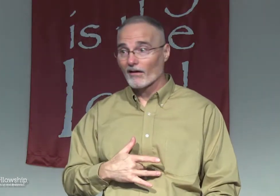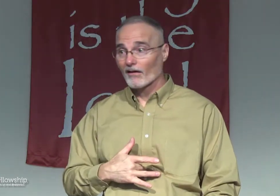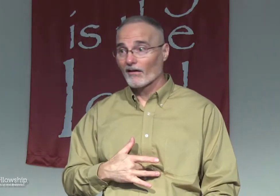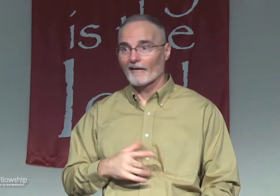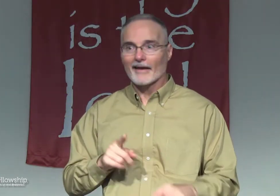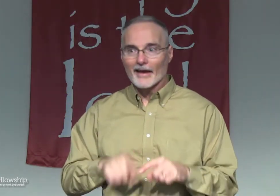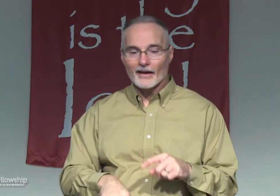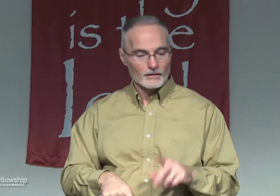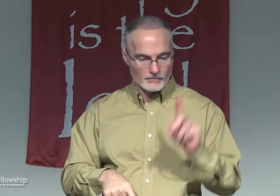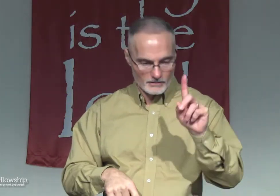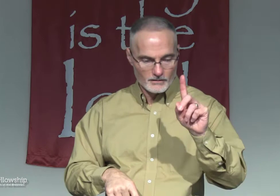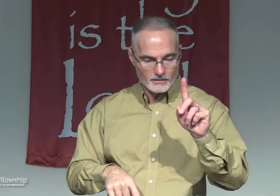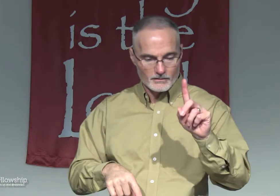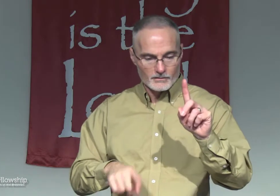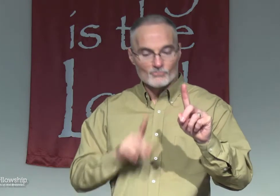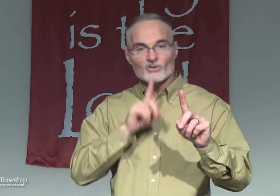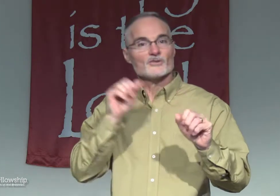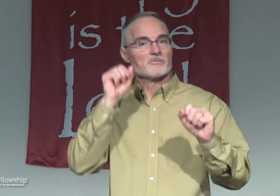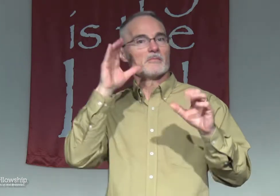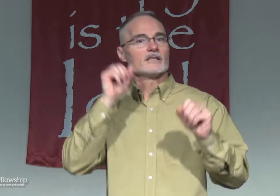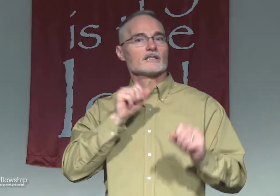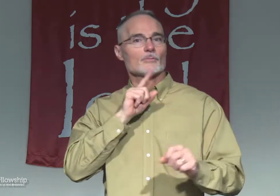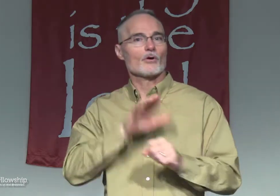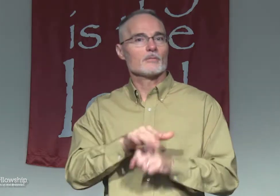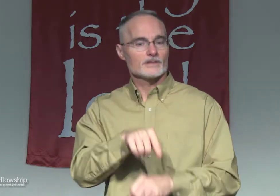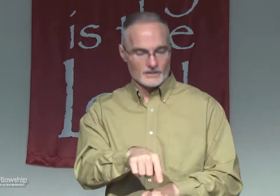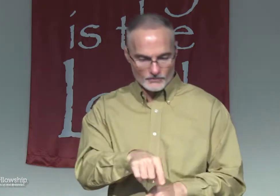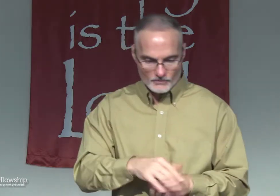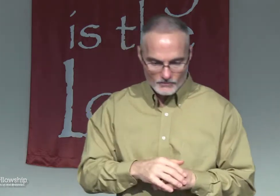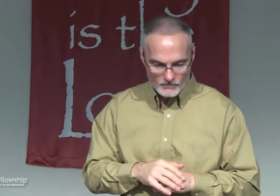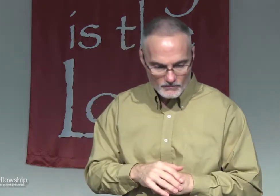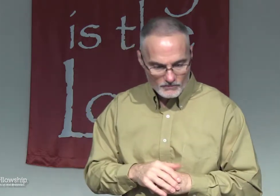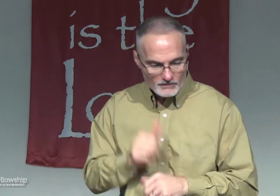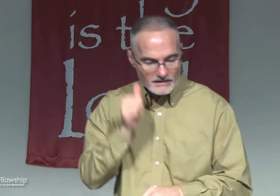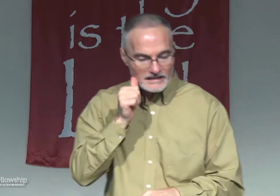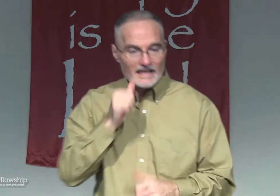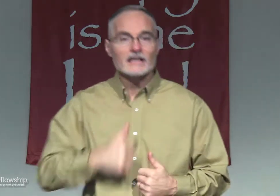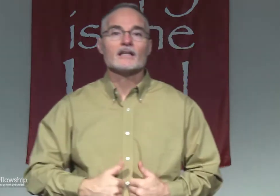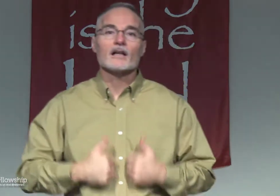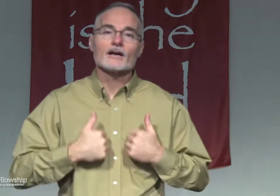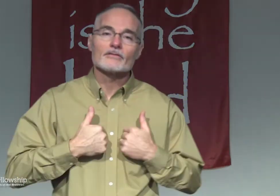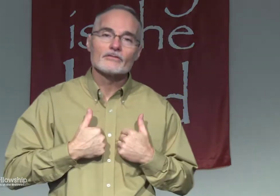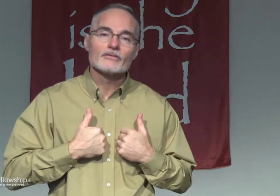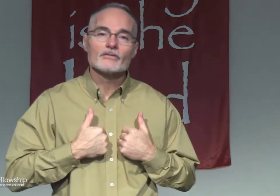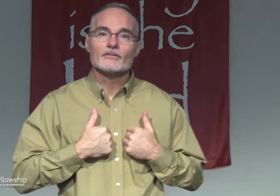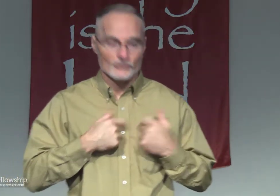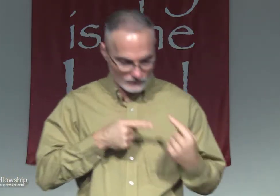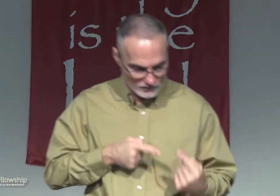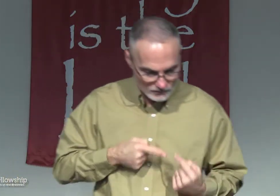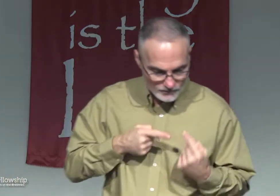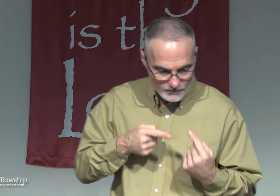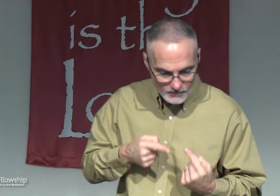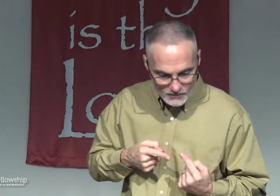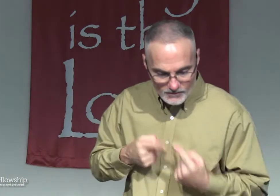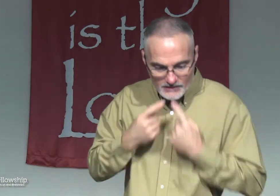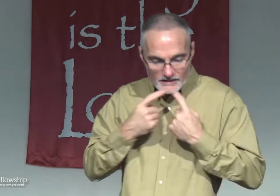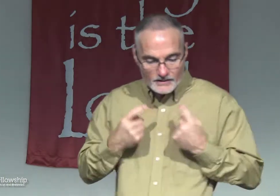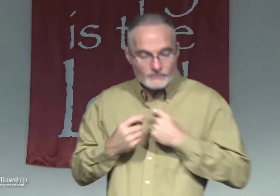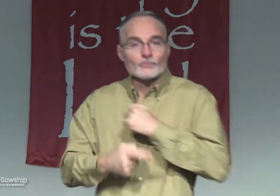This passage may feel discouraging, right? Like, really, we can't? But it's actually an amazing promise here,